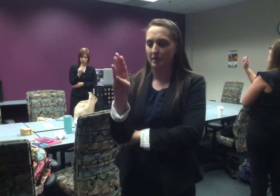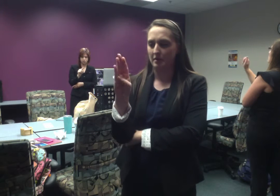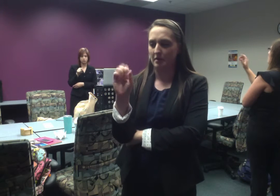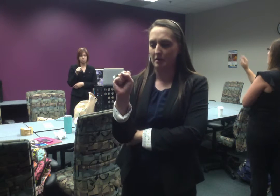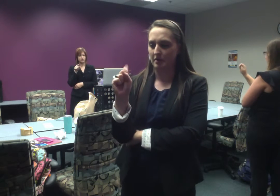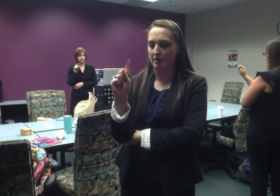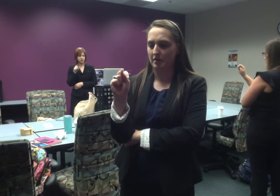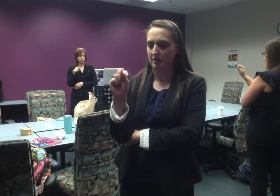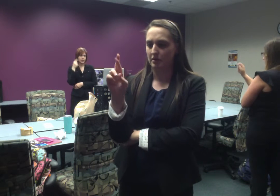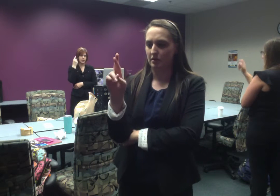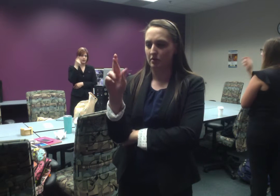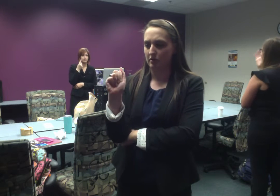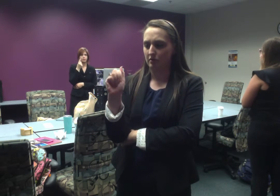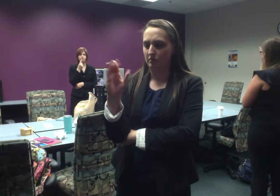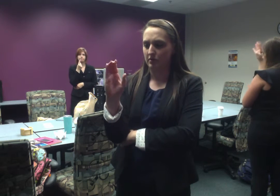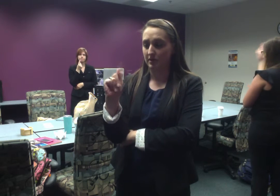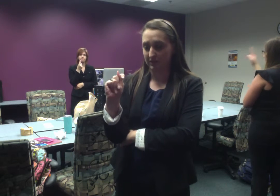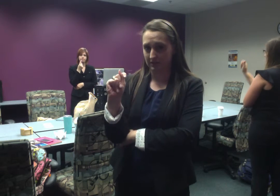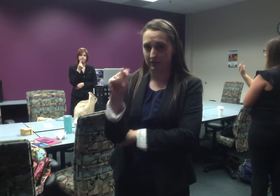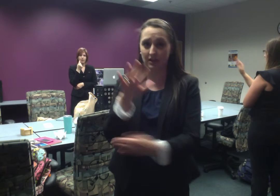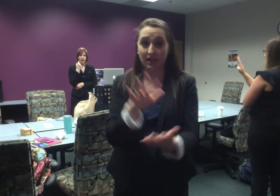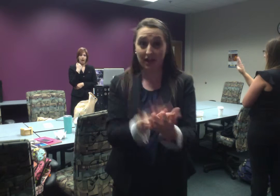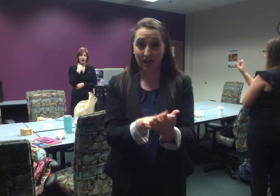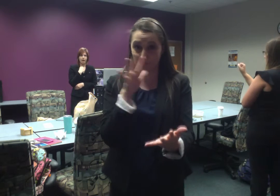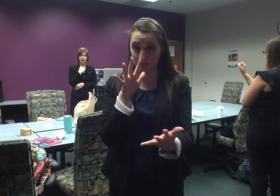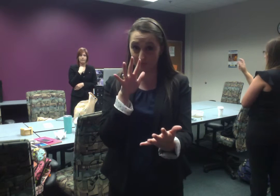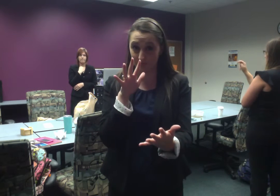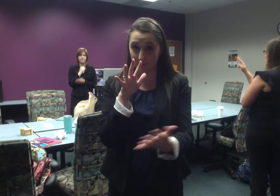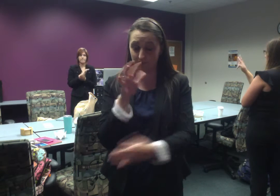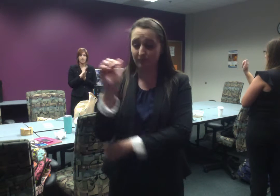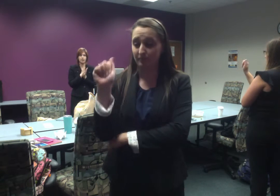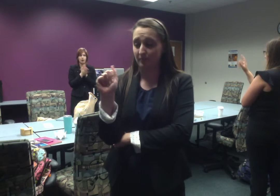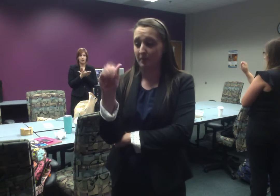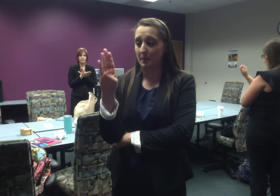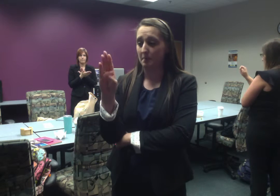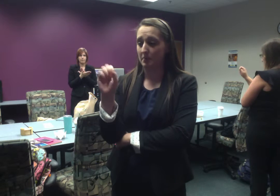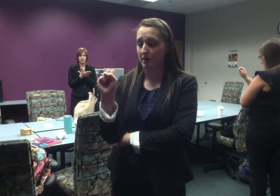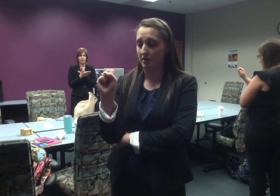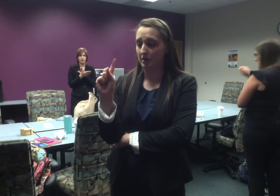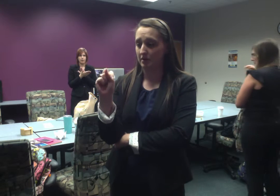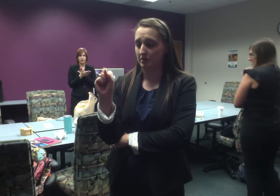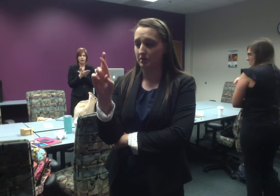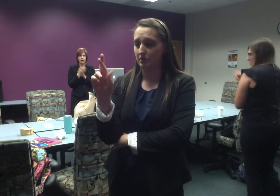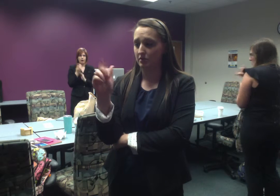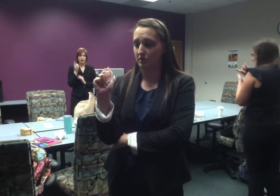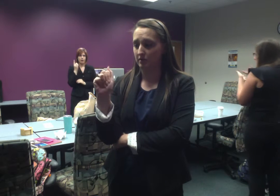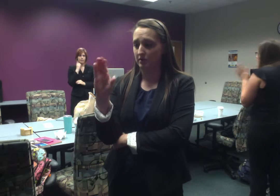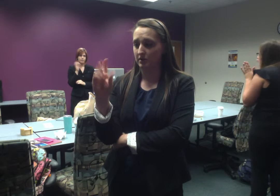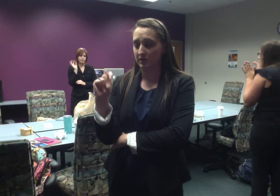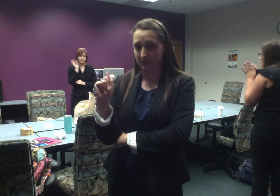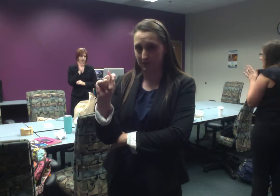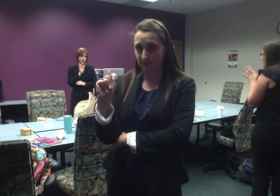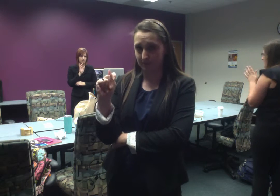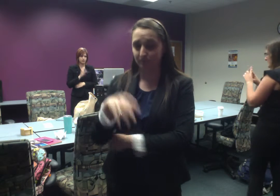the flower and everything to the bee would look giant. And that's what she would do to her flower paintings. She would take